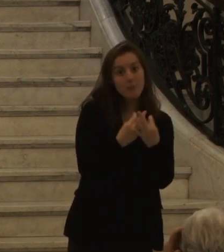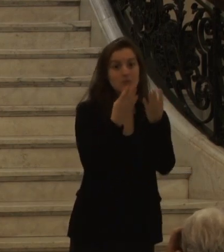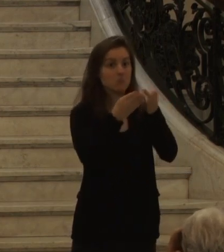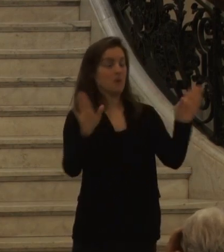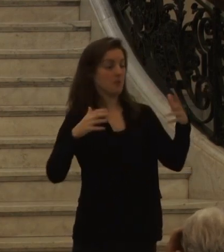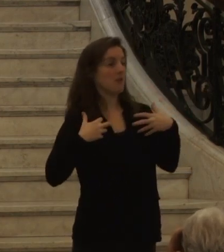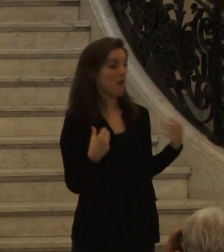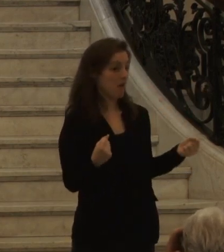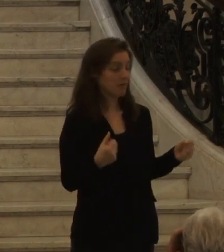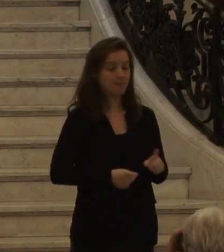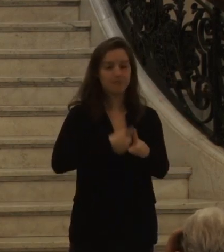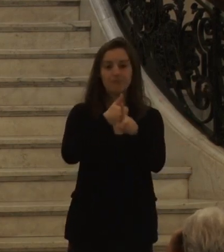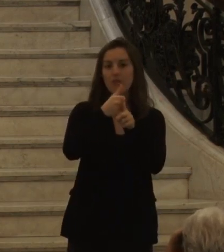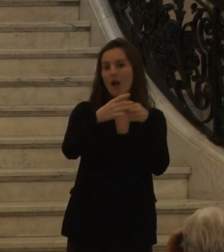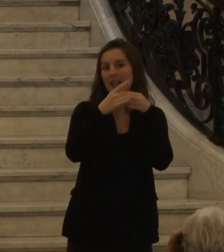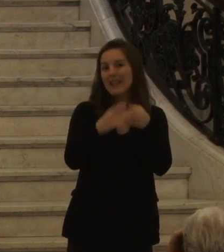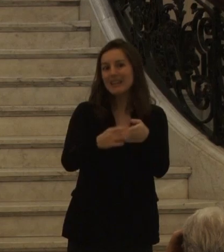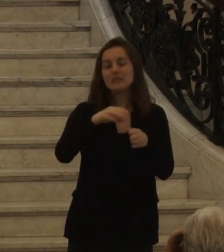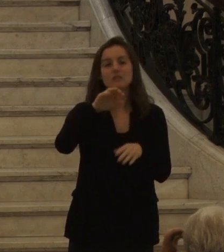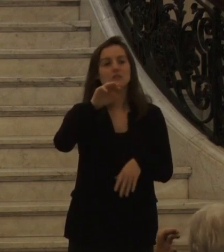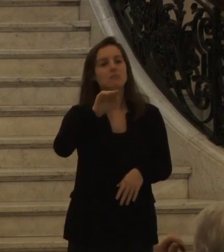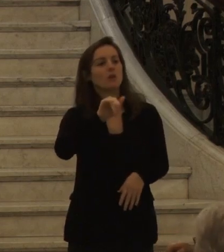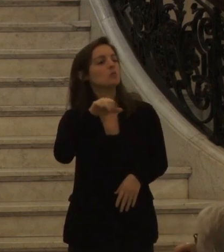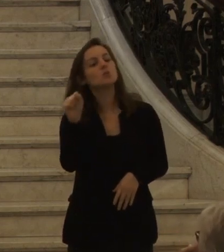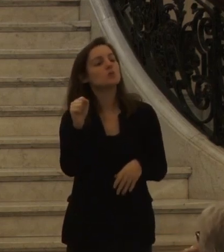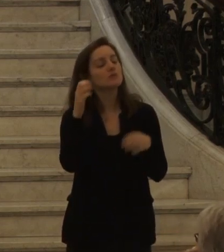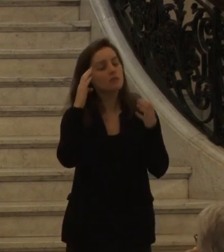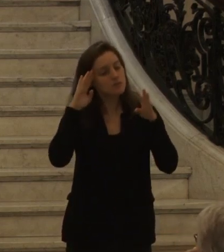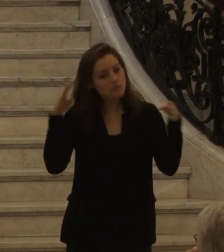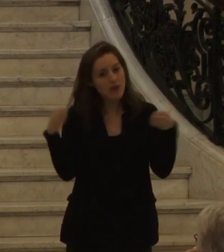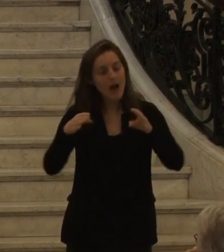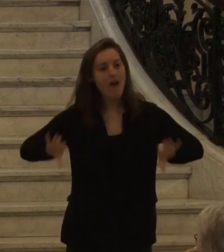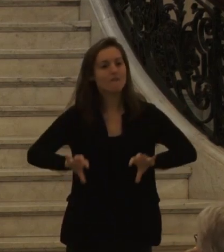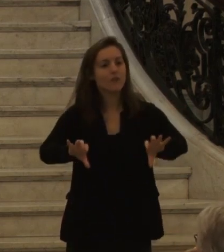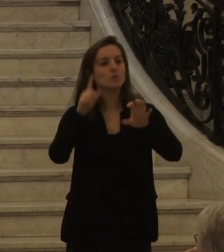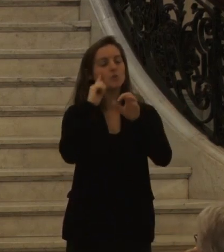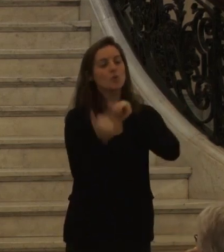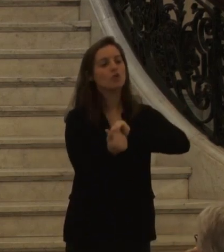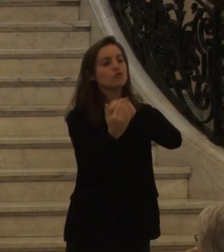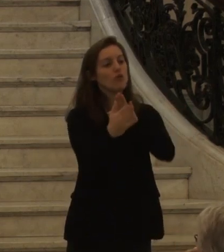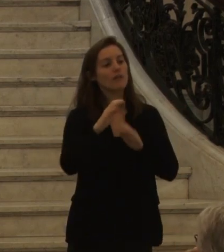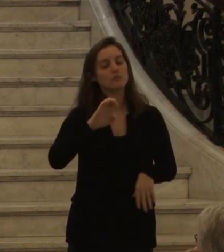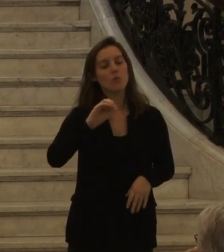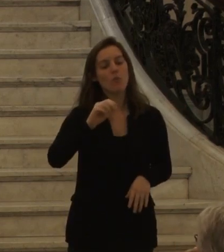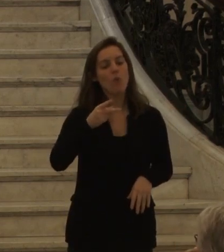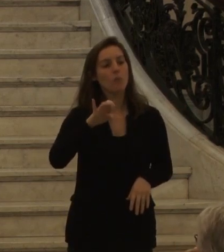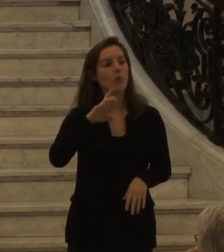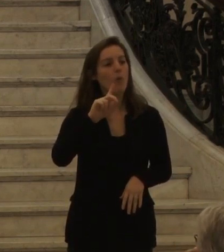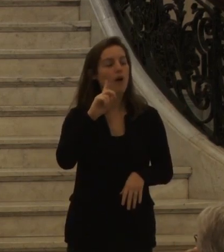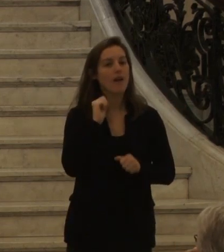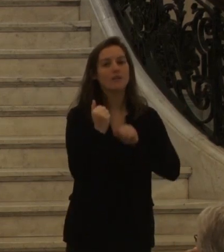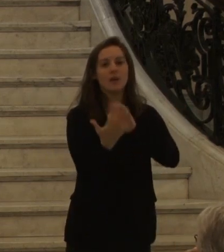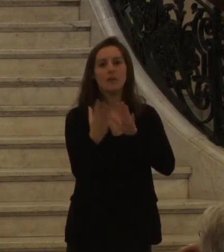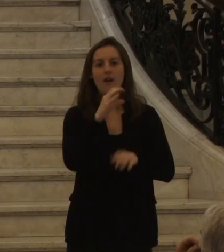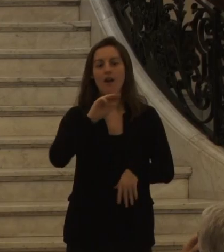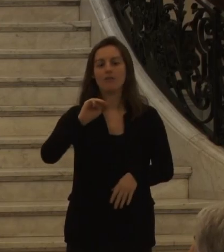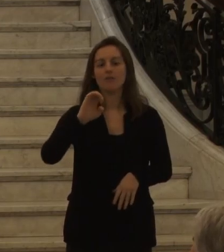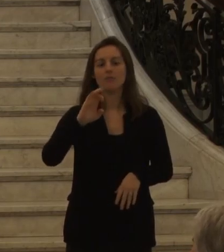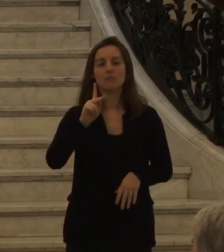She leads the Commonwealth efforts to address the opioid epidemic, chairs the state's healthcare marketplace, and the Autism